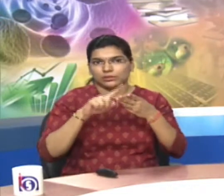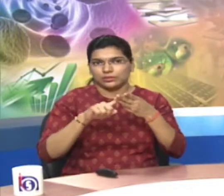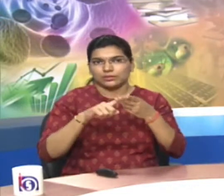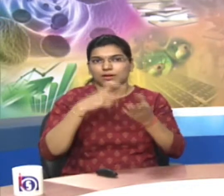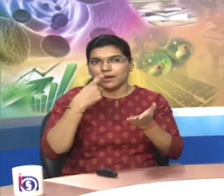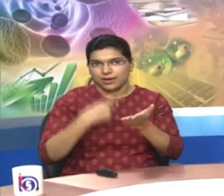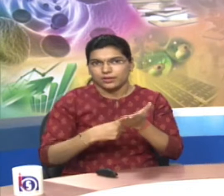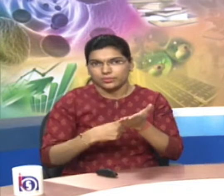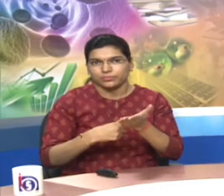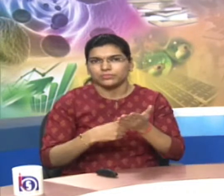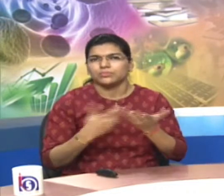border.